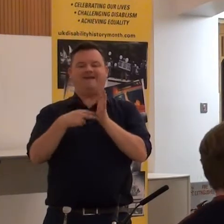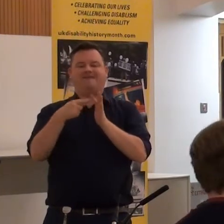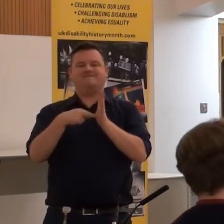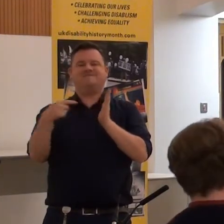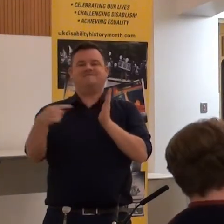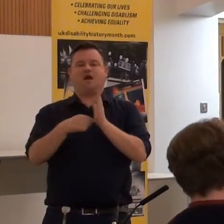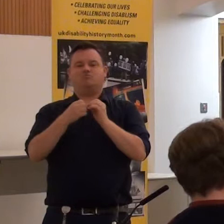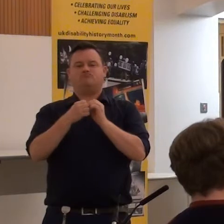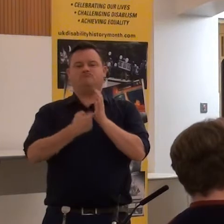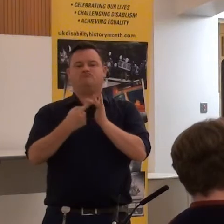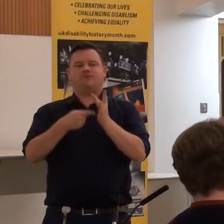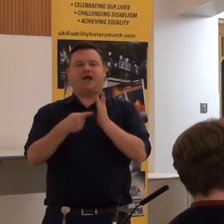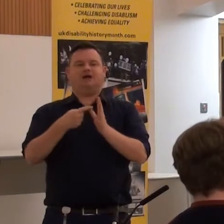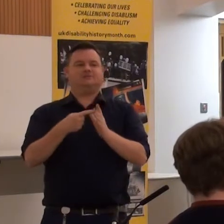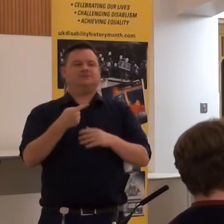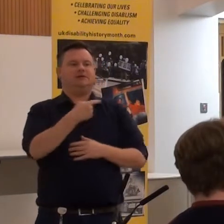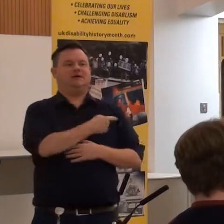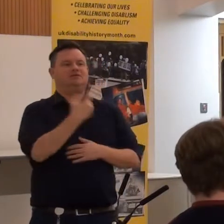thrilling.